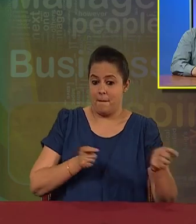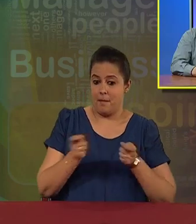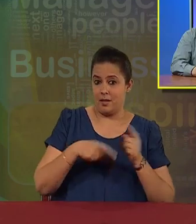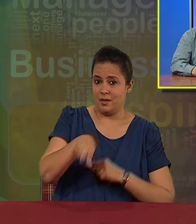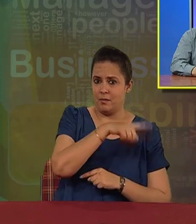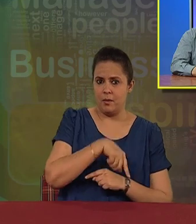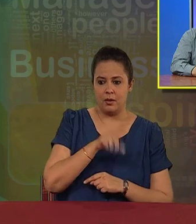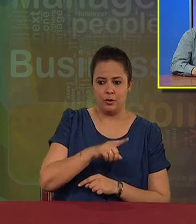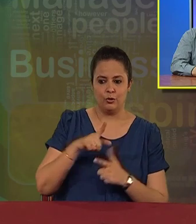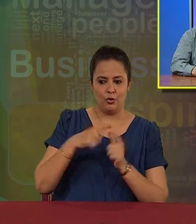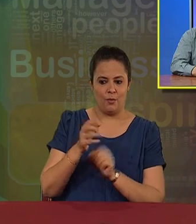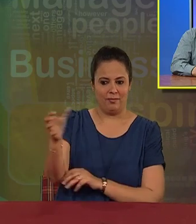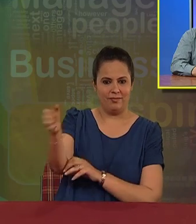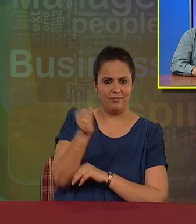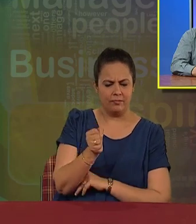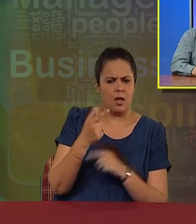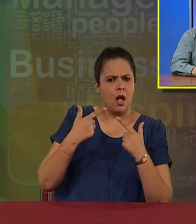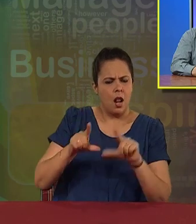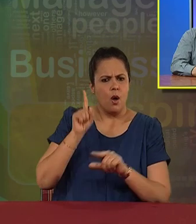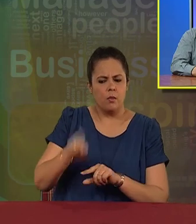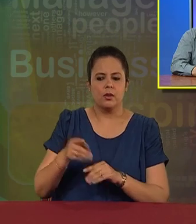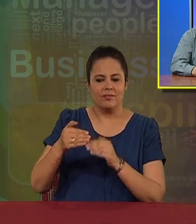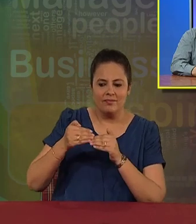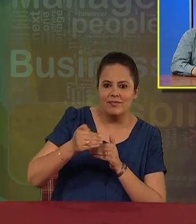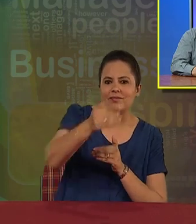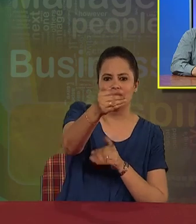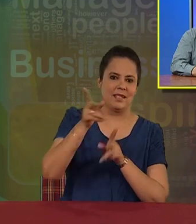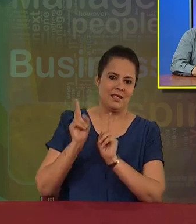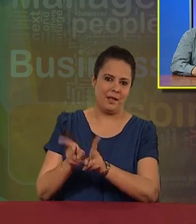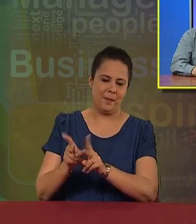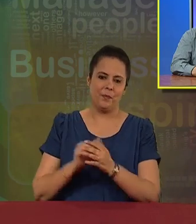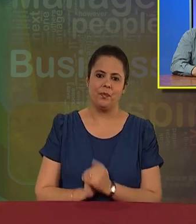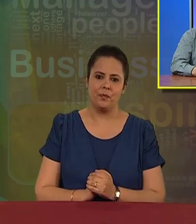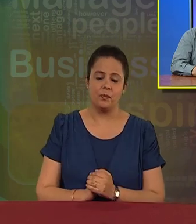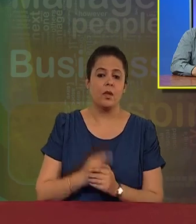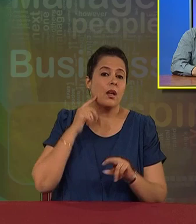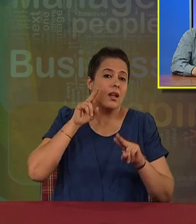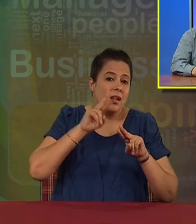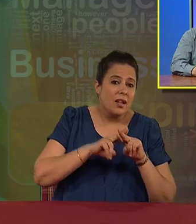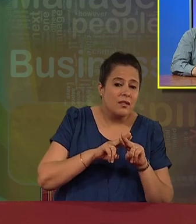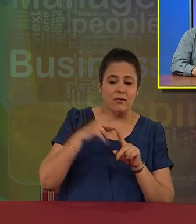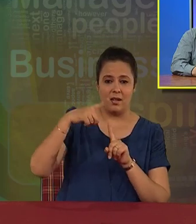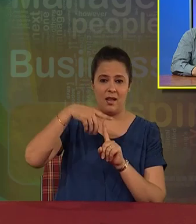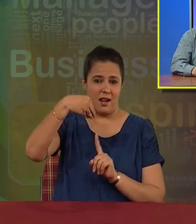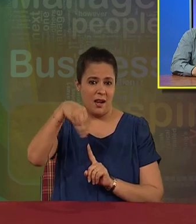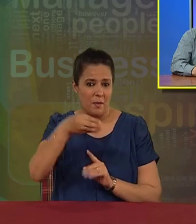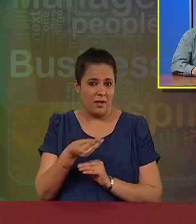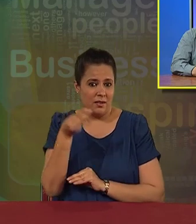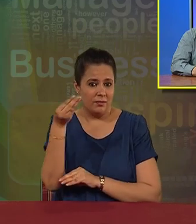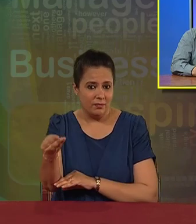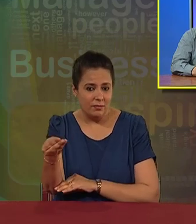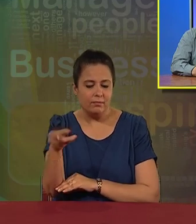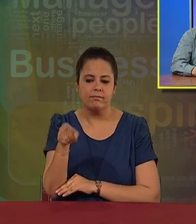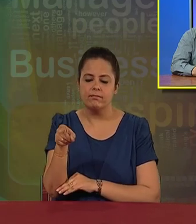should allow them to get the job on long-term basis. If they are given the temporary jobs, they